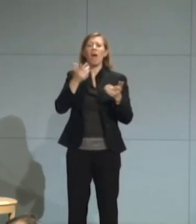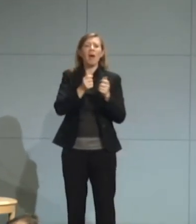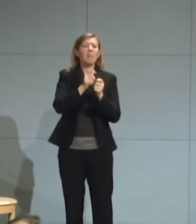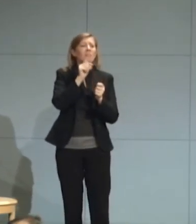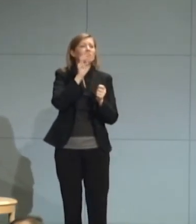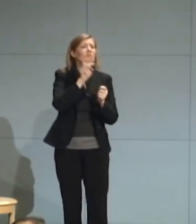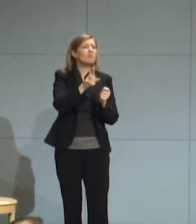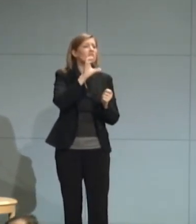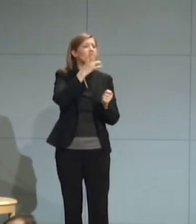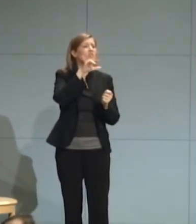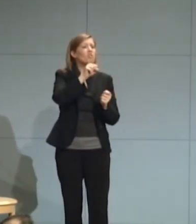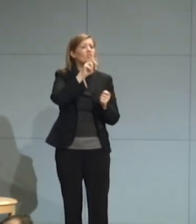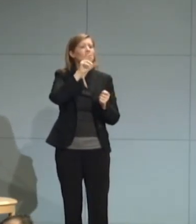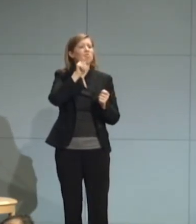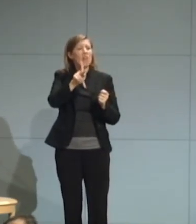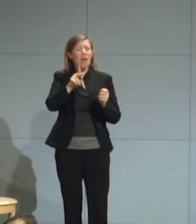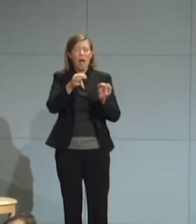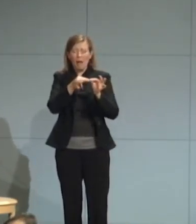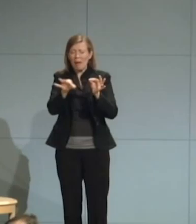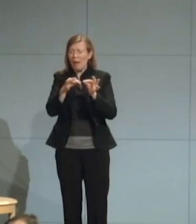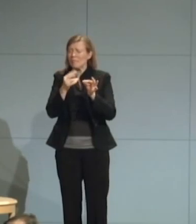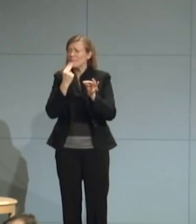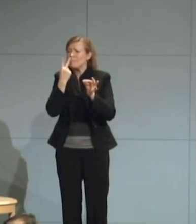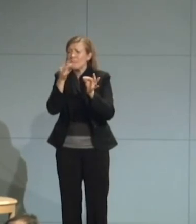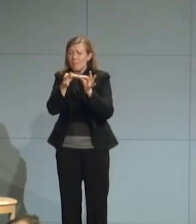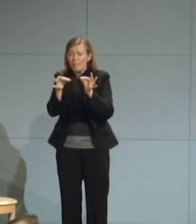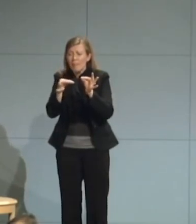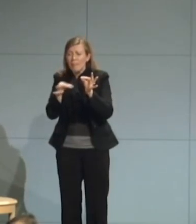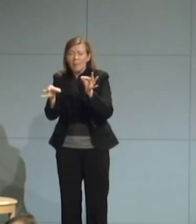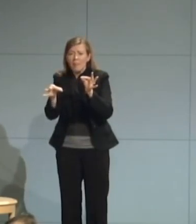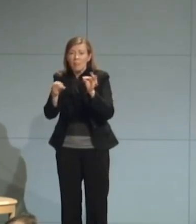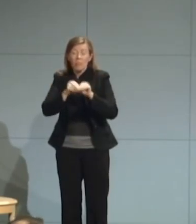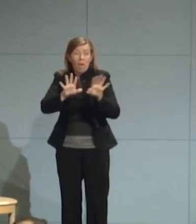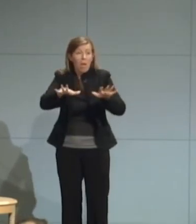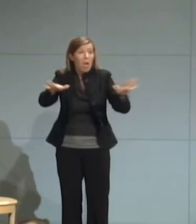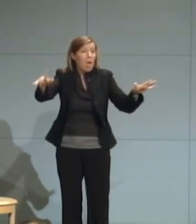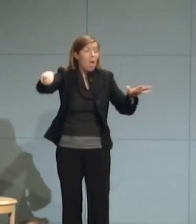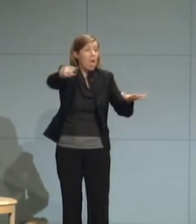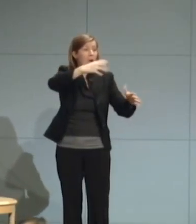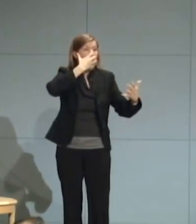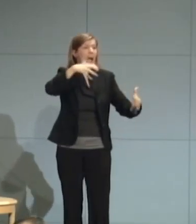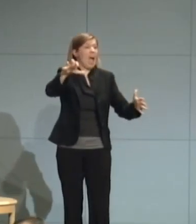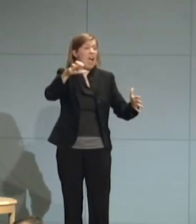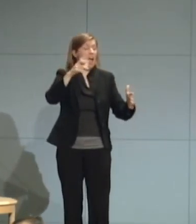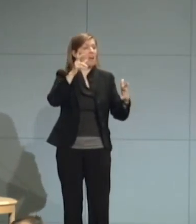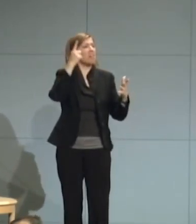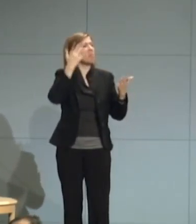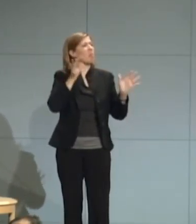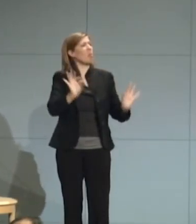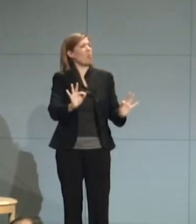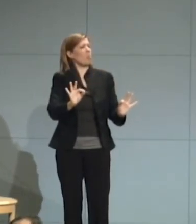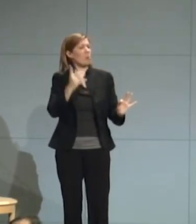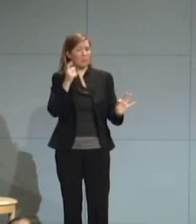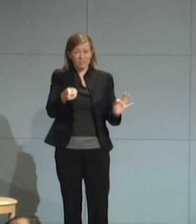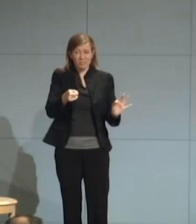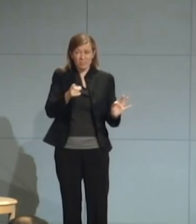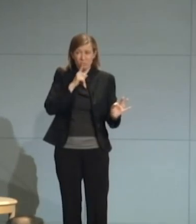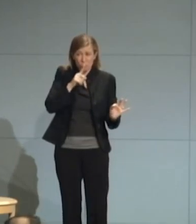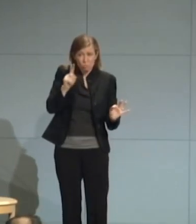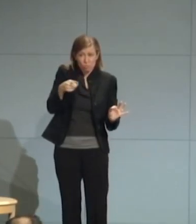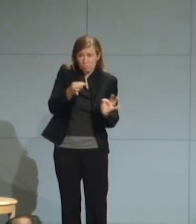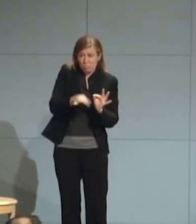July 4th of this year, I happened to be on Twitter that morning having coffee, having some breakfast, and I saw this tweet that I